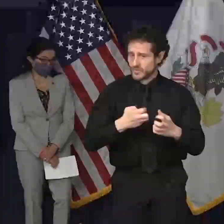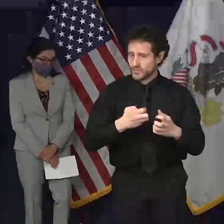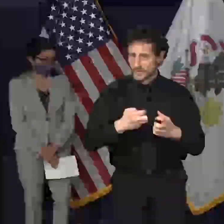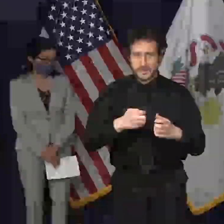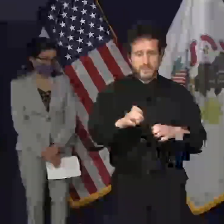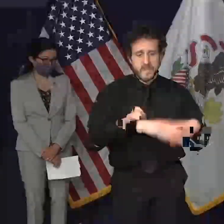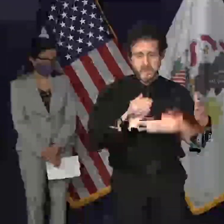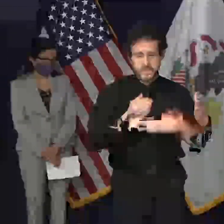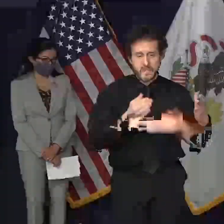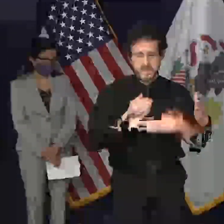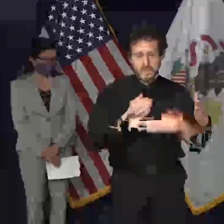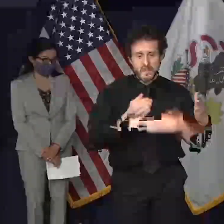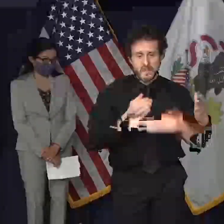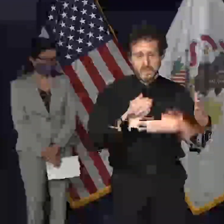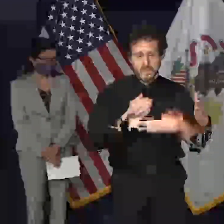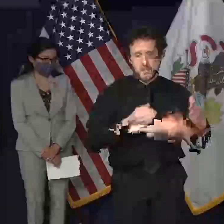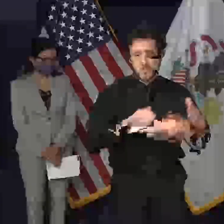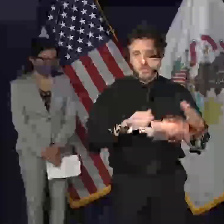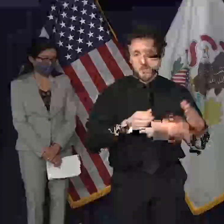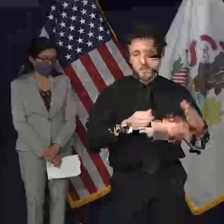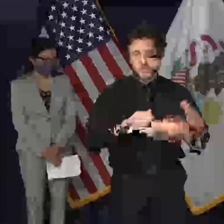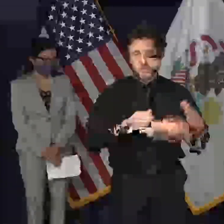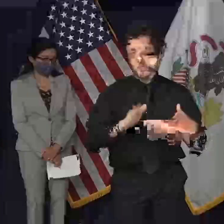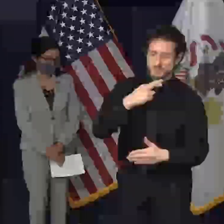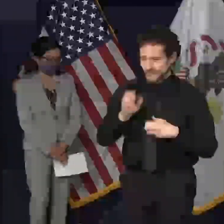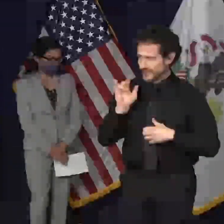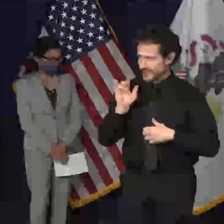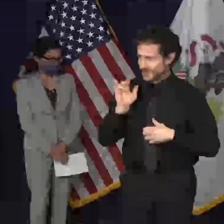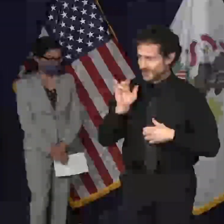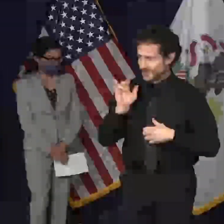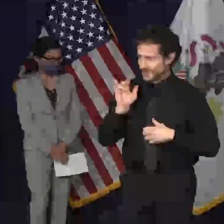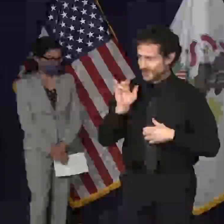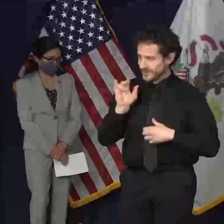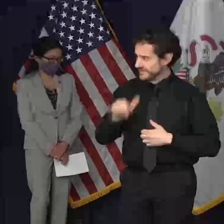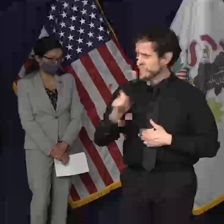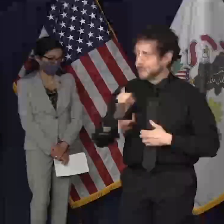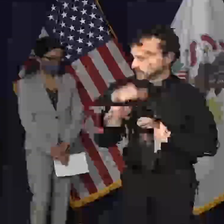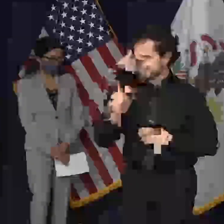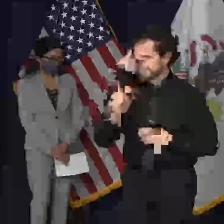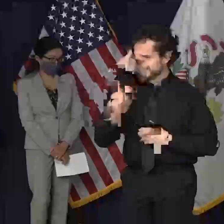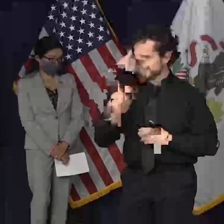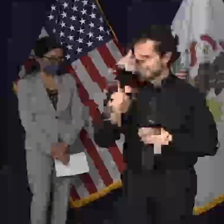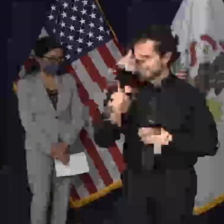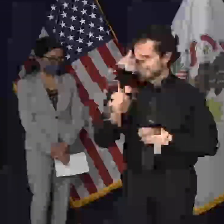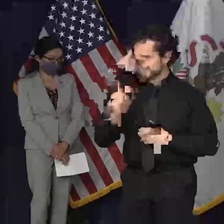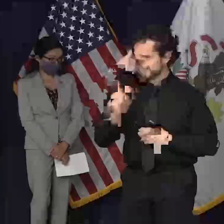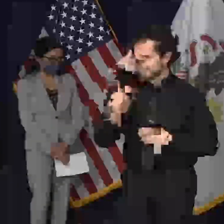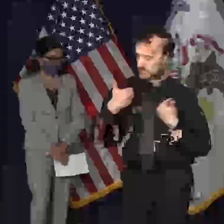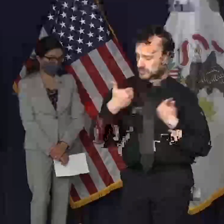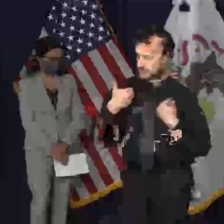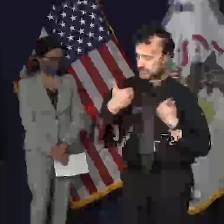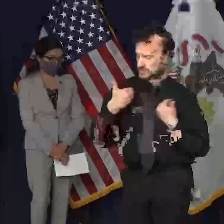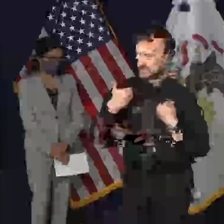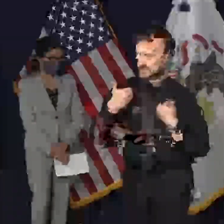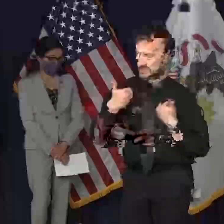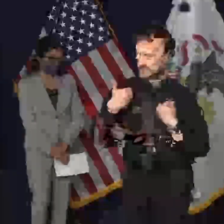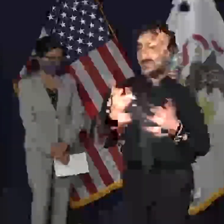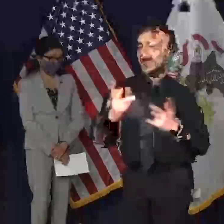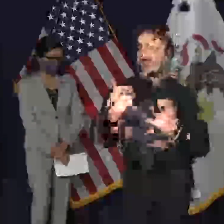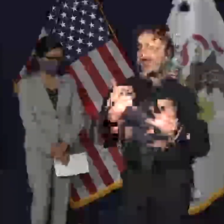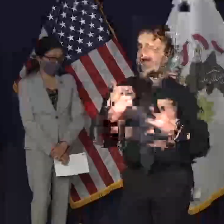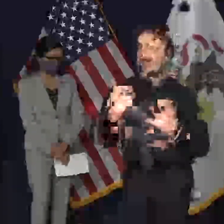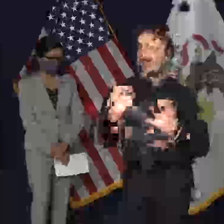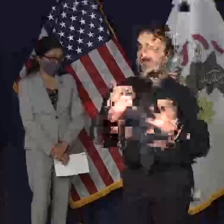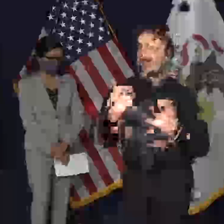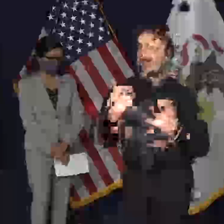as much as anybody. And I'm the one, you remember, I'm a business person. At least before I became governor, I was a business person. And I'm the